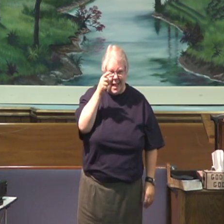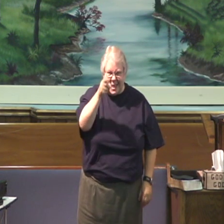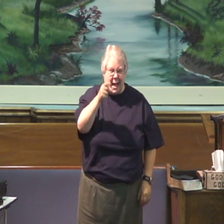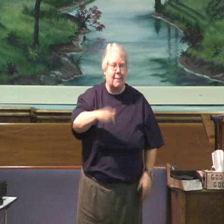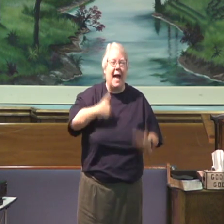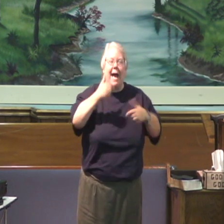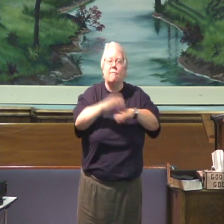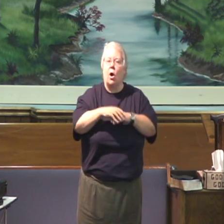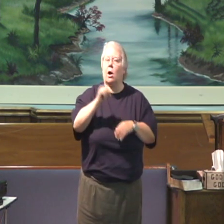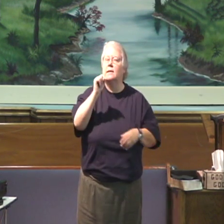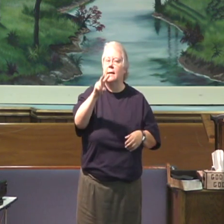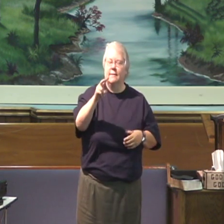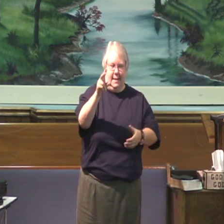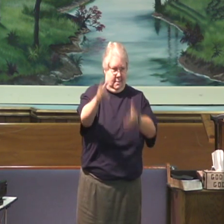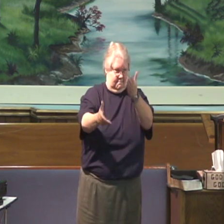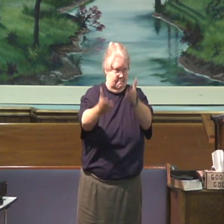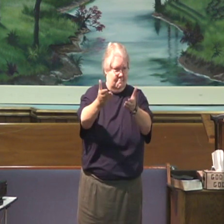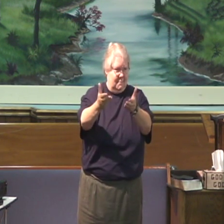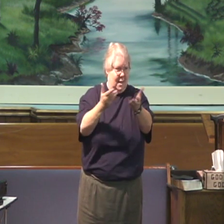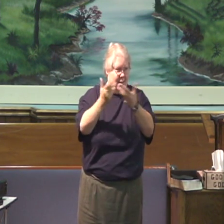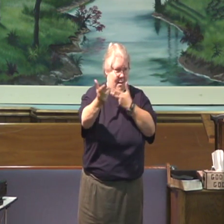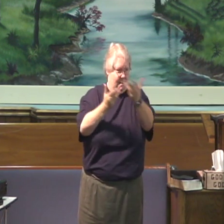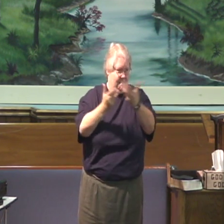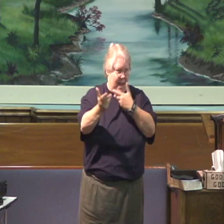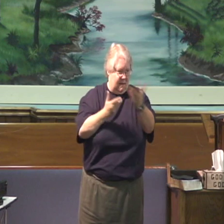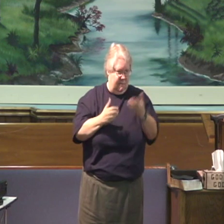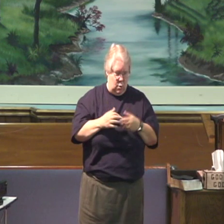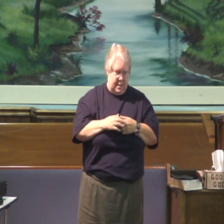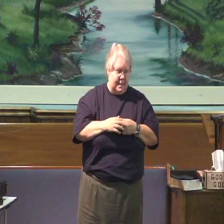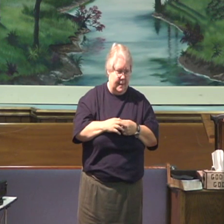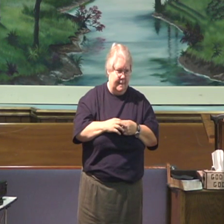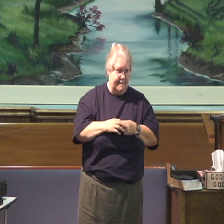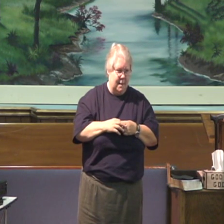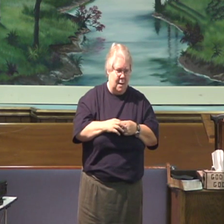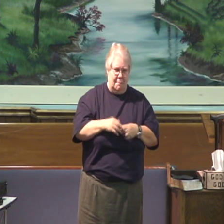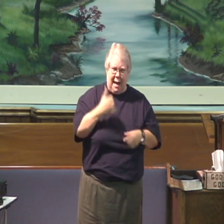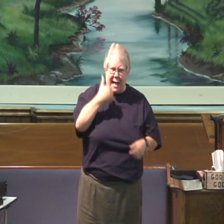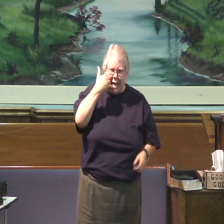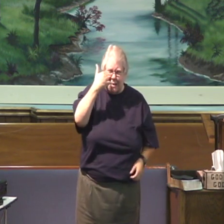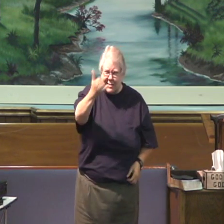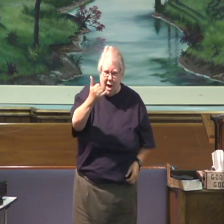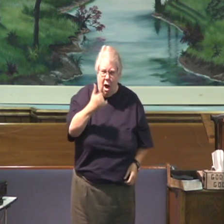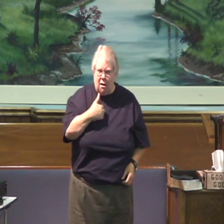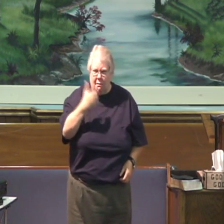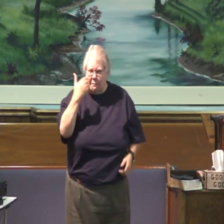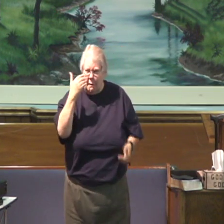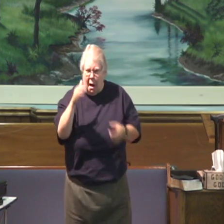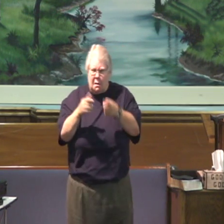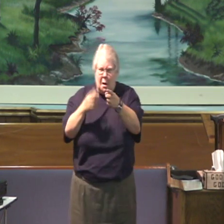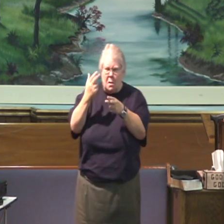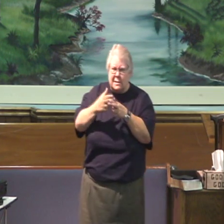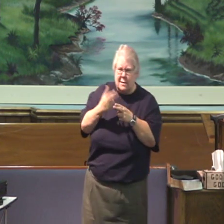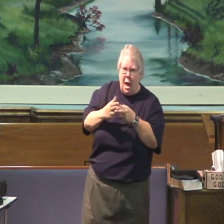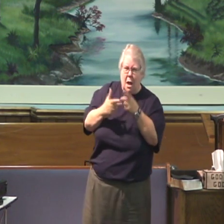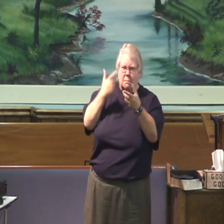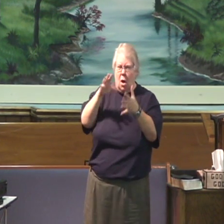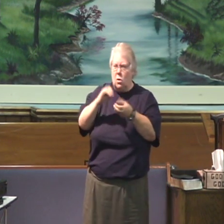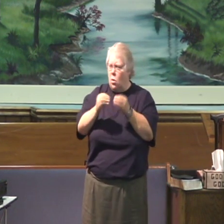see them live on TV, back and forth. But I got this call, I don't know this name, don't know